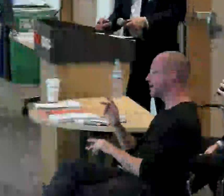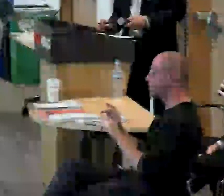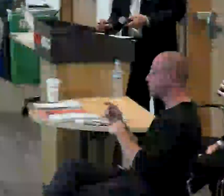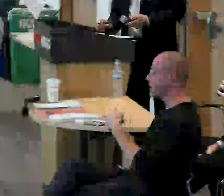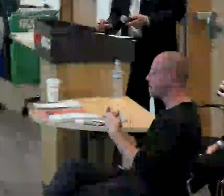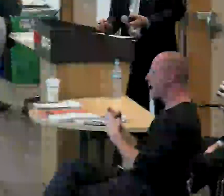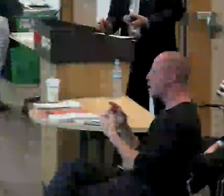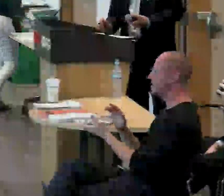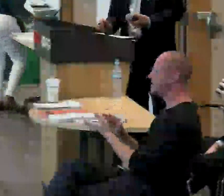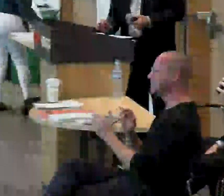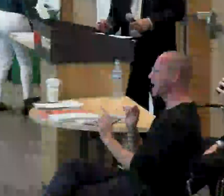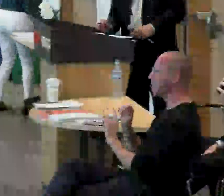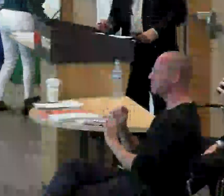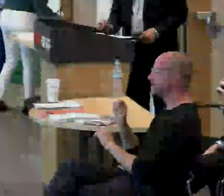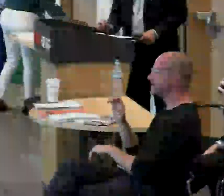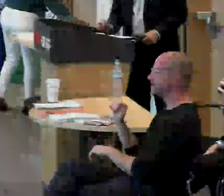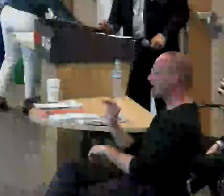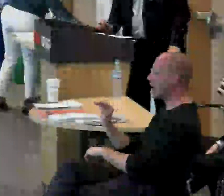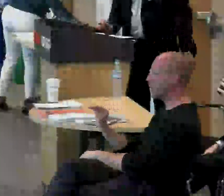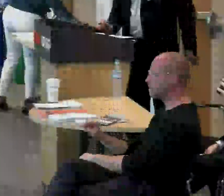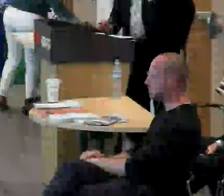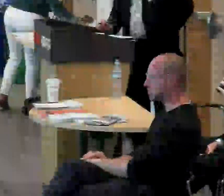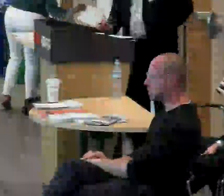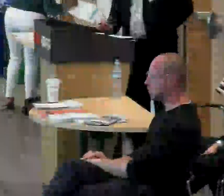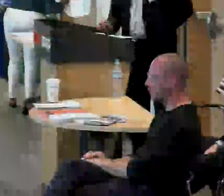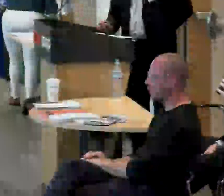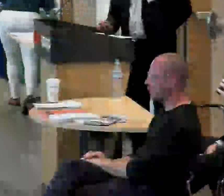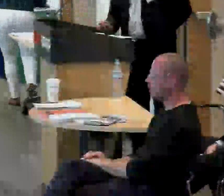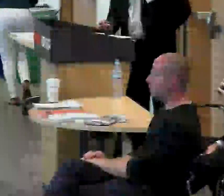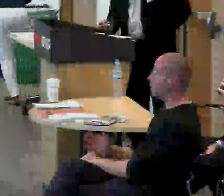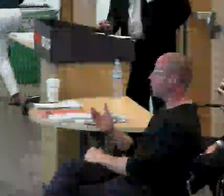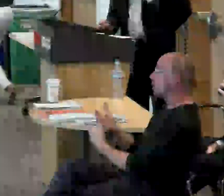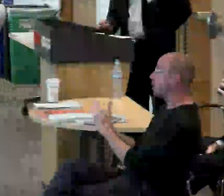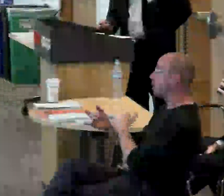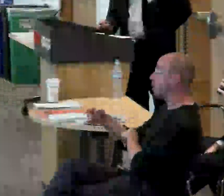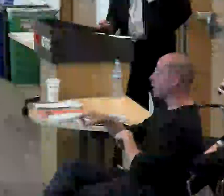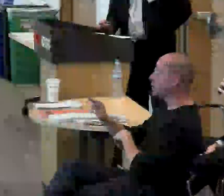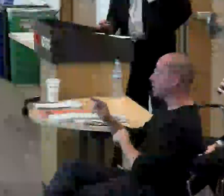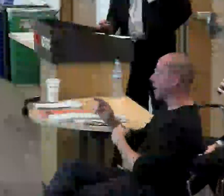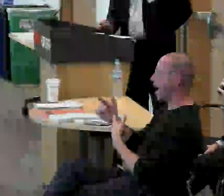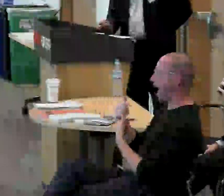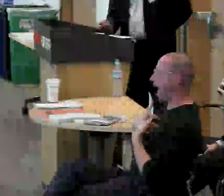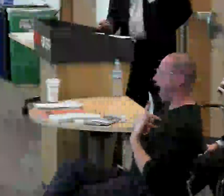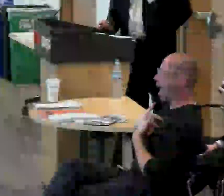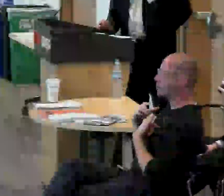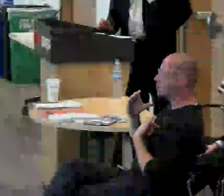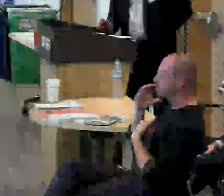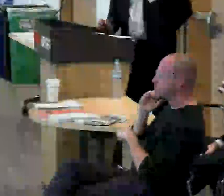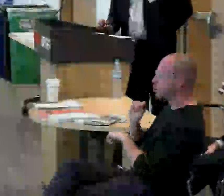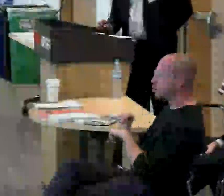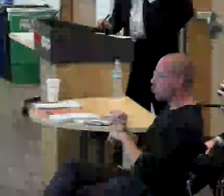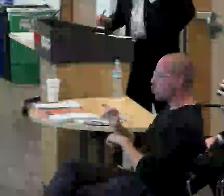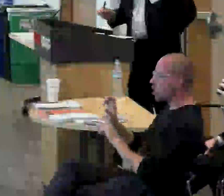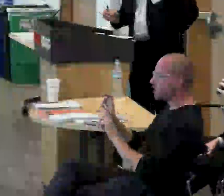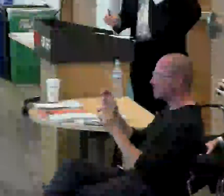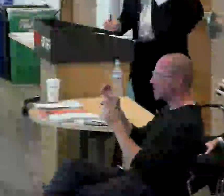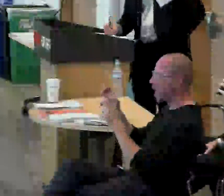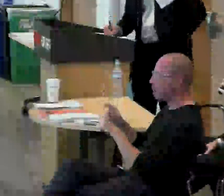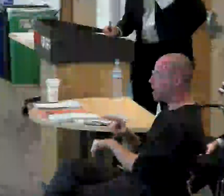scams and stuff like that. So, as somebody who's been working on this stuff for, well, longer than I care to